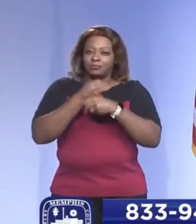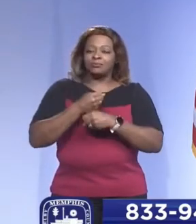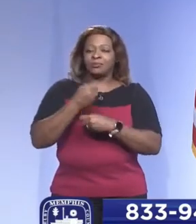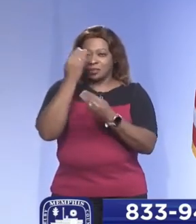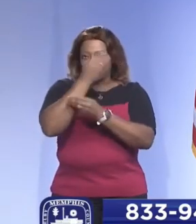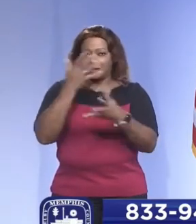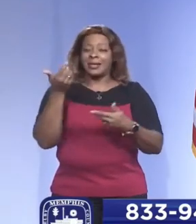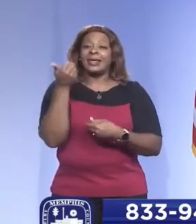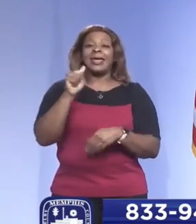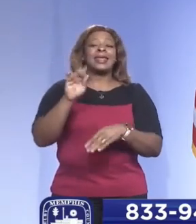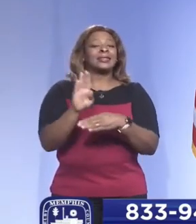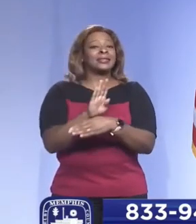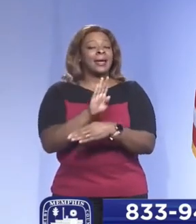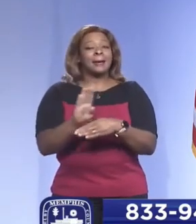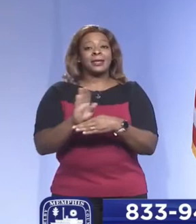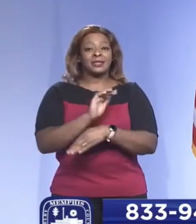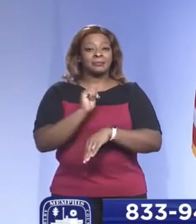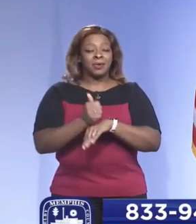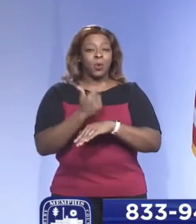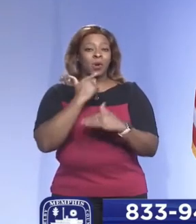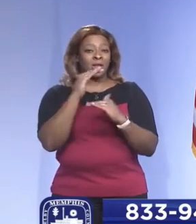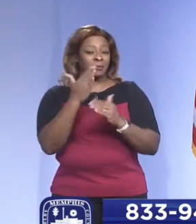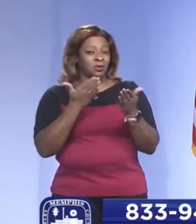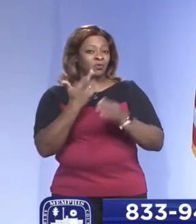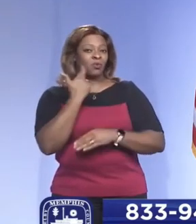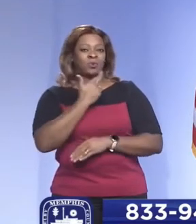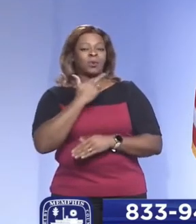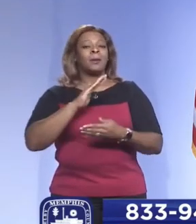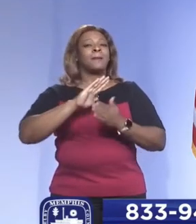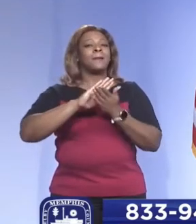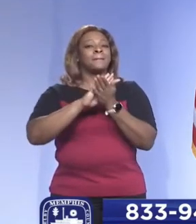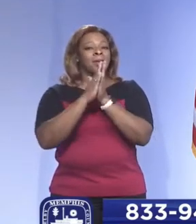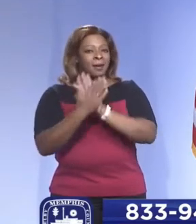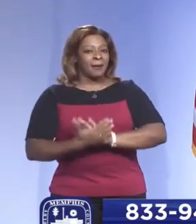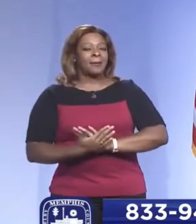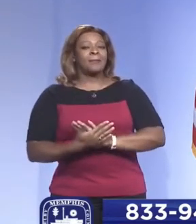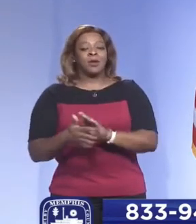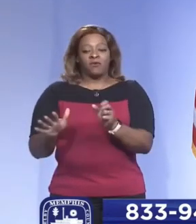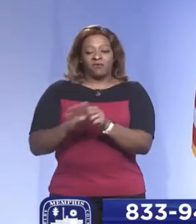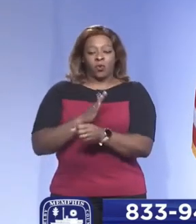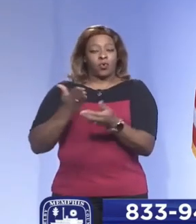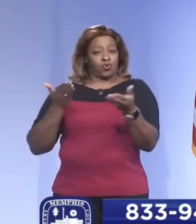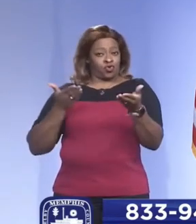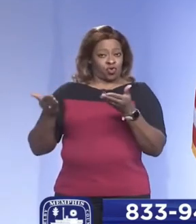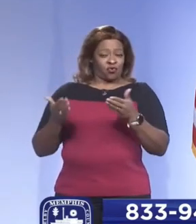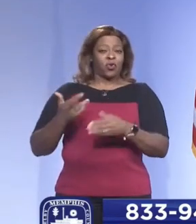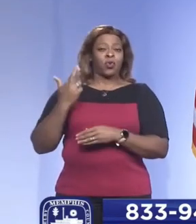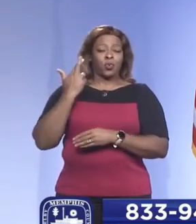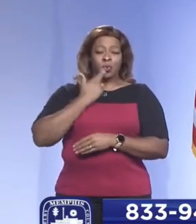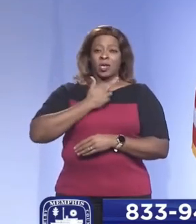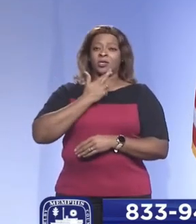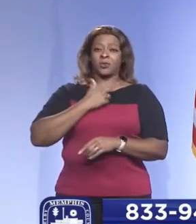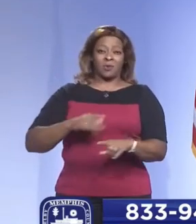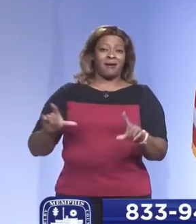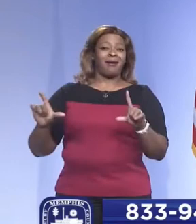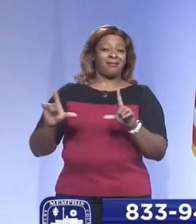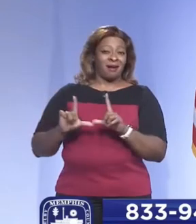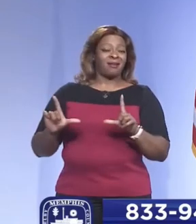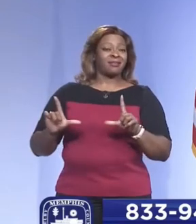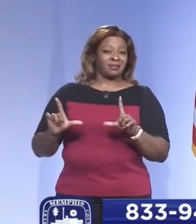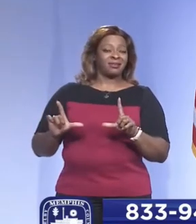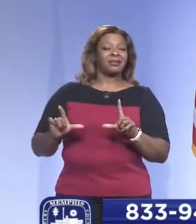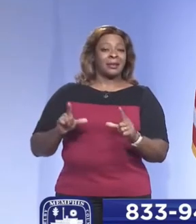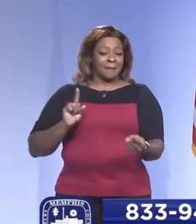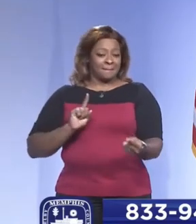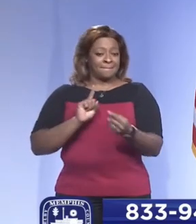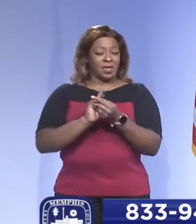any establishment that becomes a full-service restaurant and meet